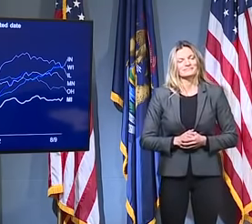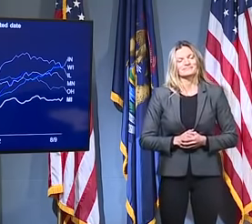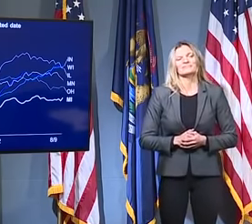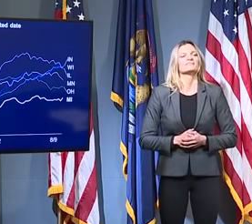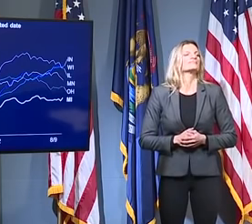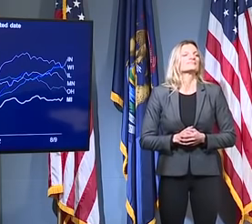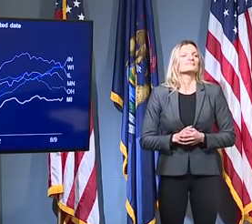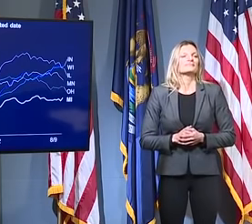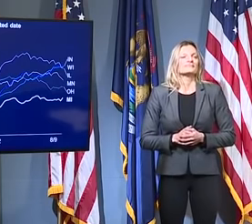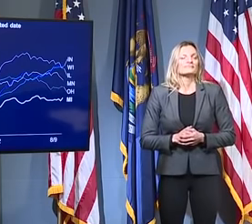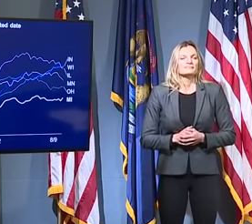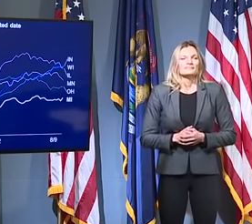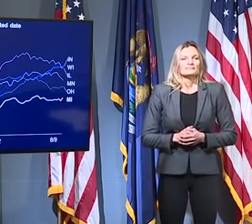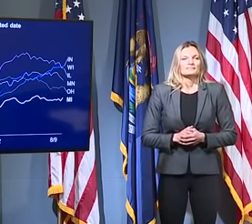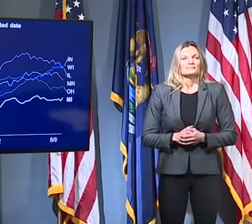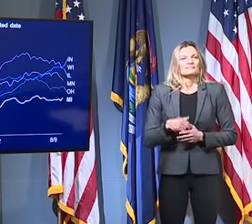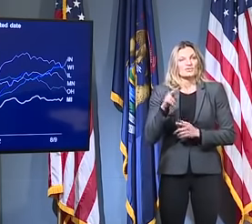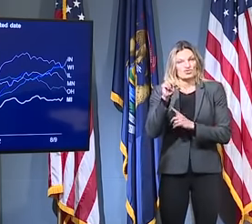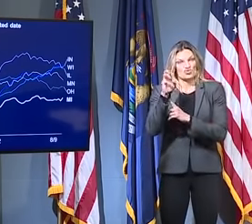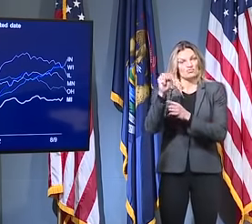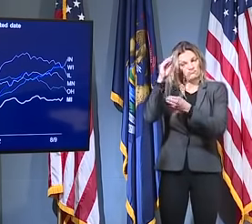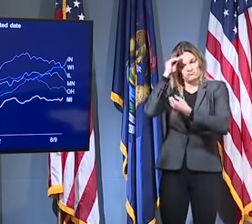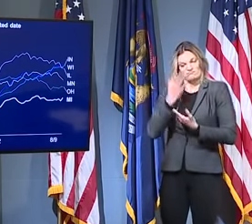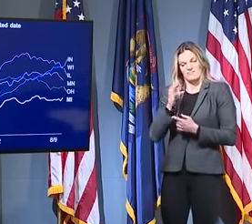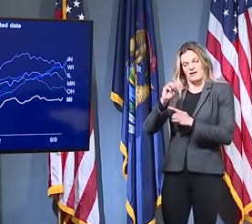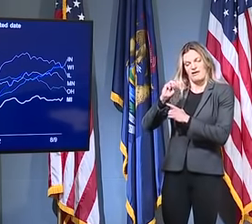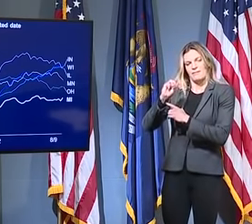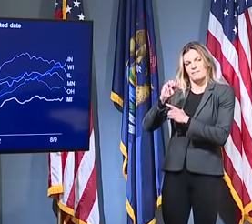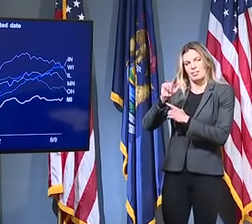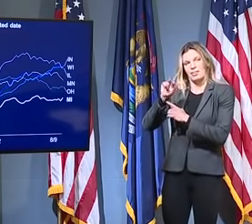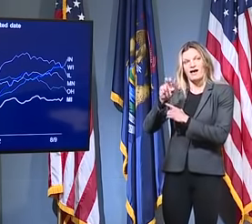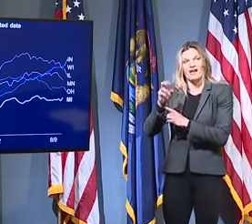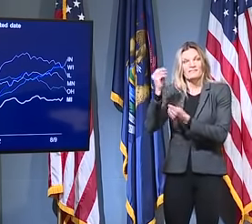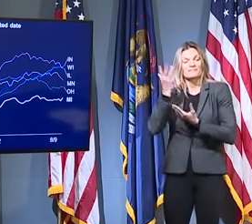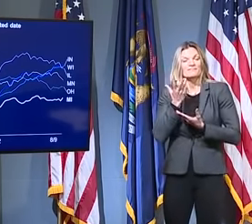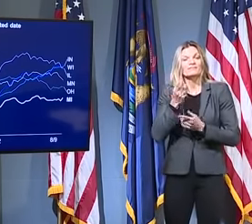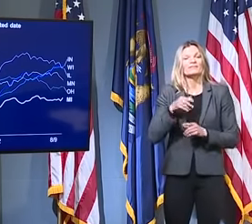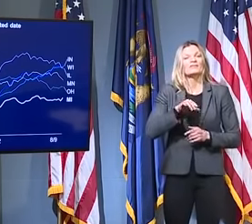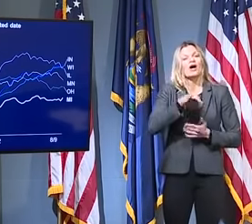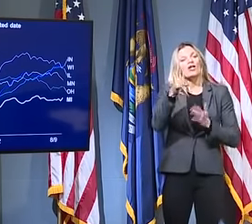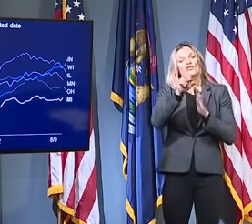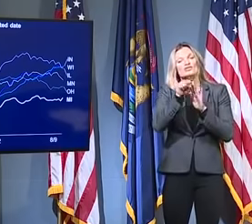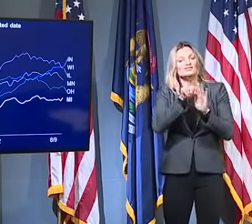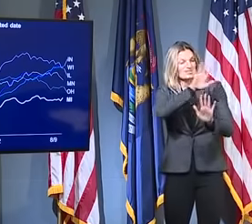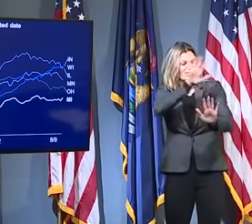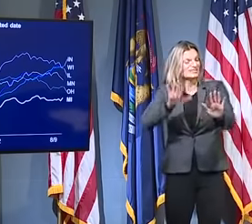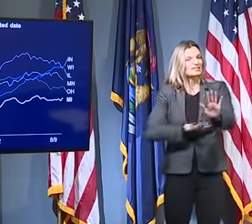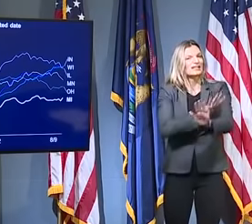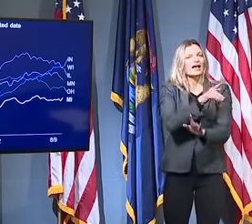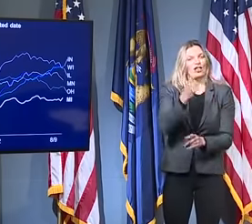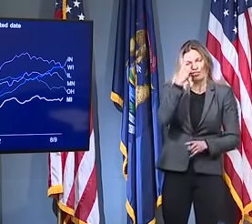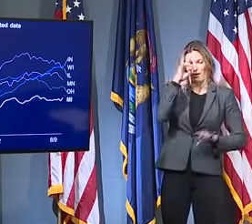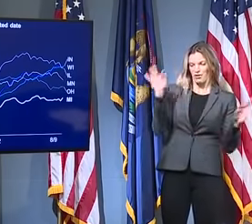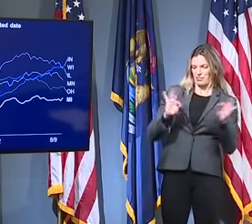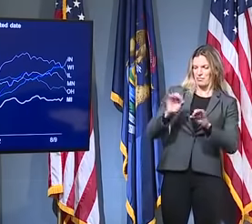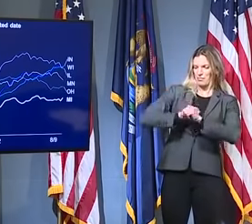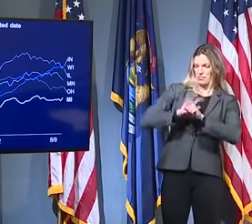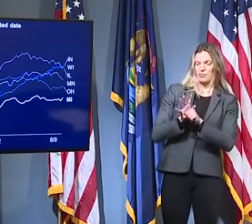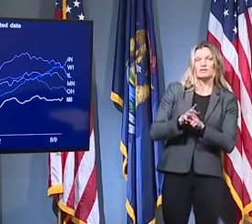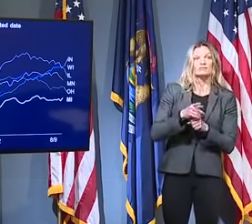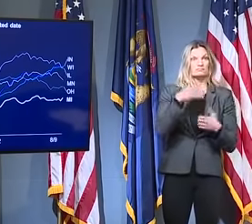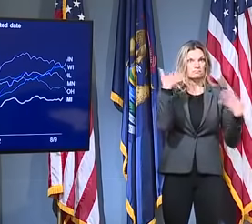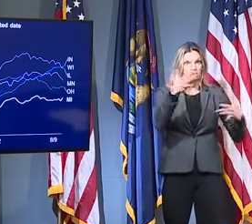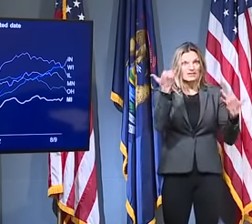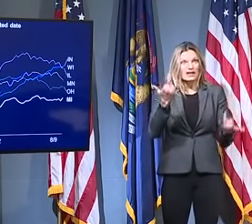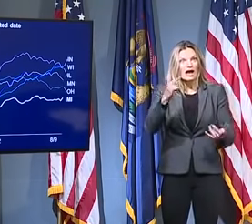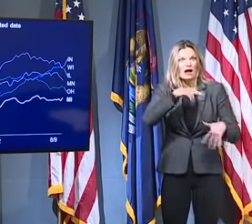MLive also reported that states across the country that did not take this virus seriously are now seeing record numbers in terms